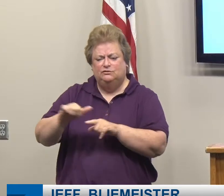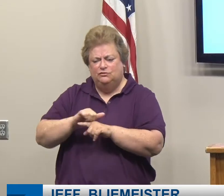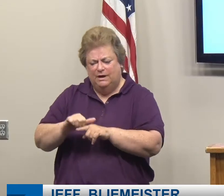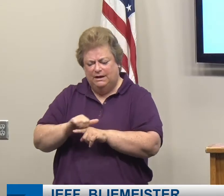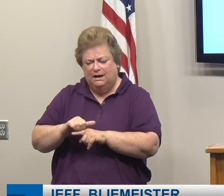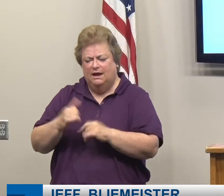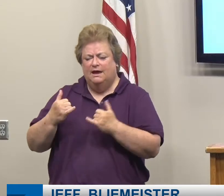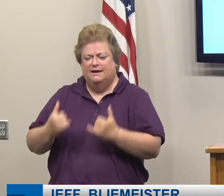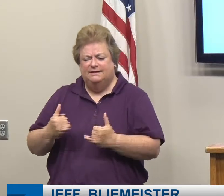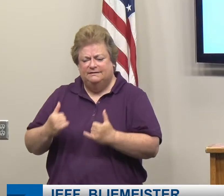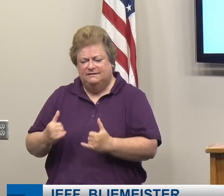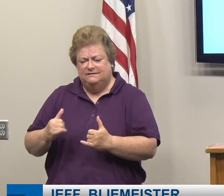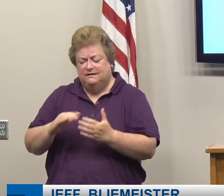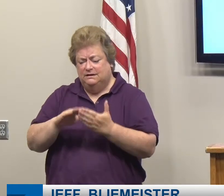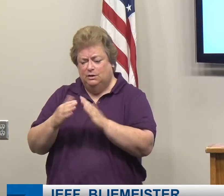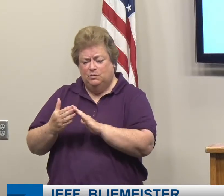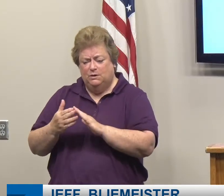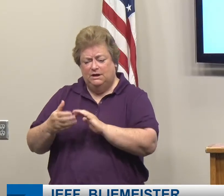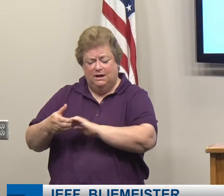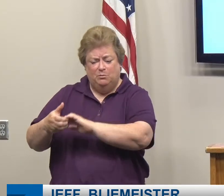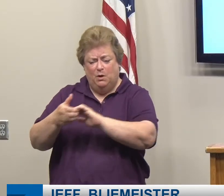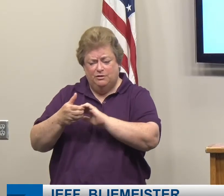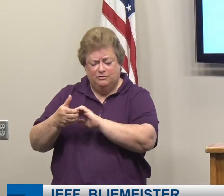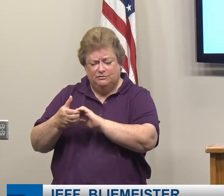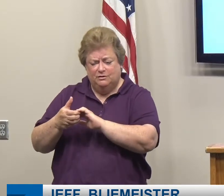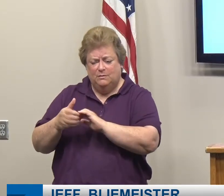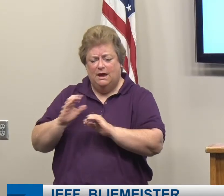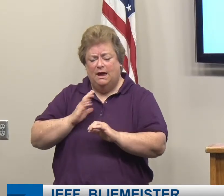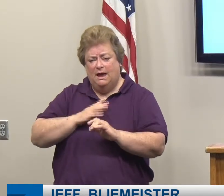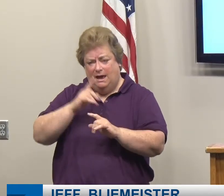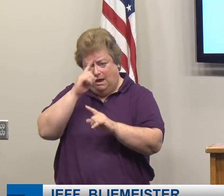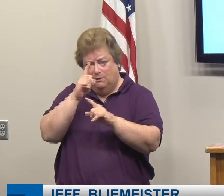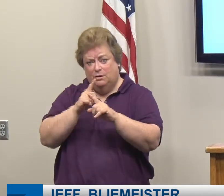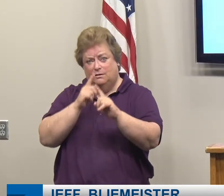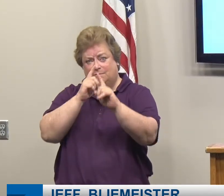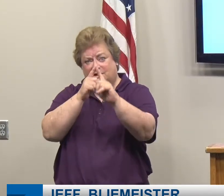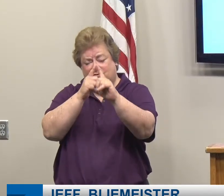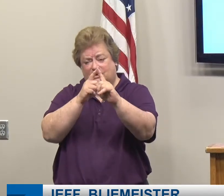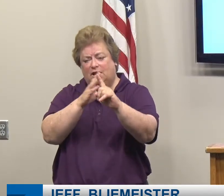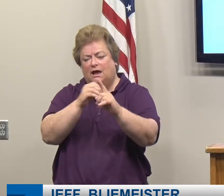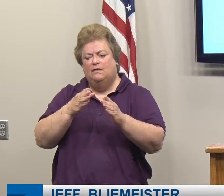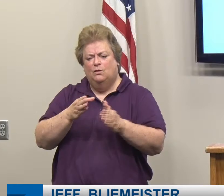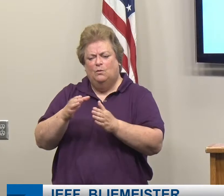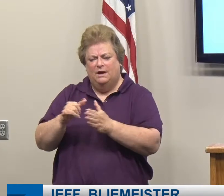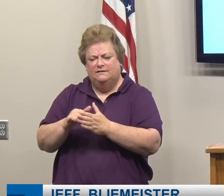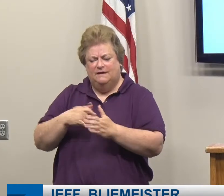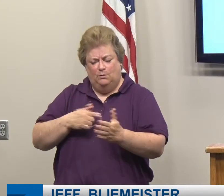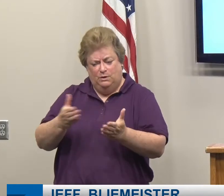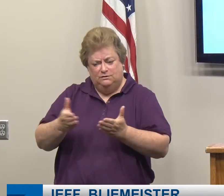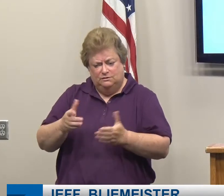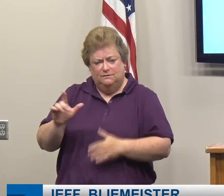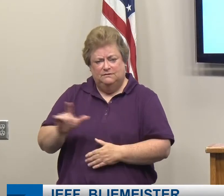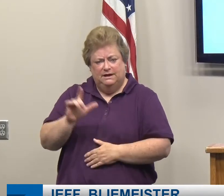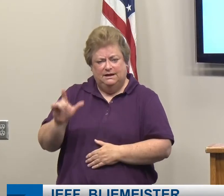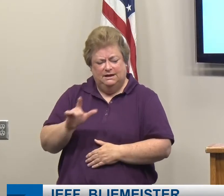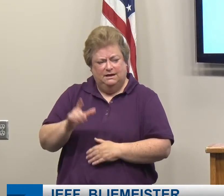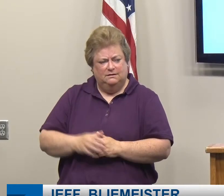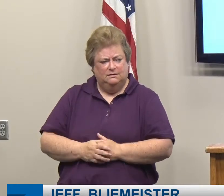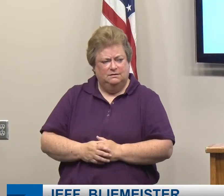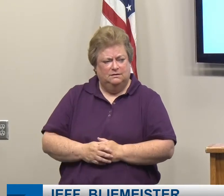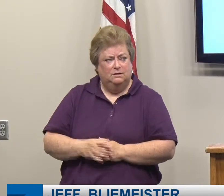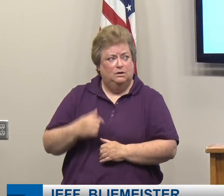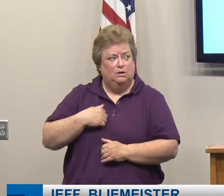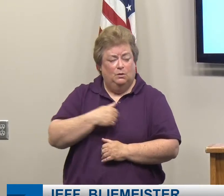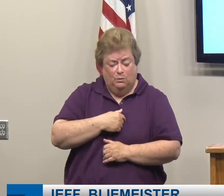our existing community partnerships, our mission, and most importantly, the ways that we serve with Lincoln. We